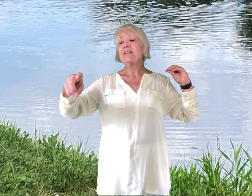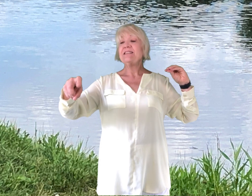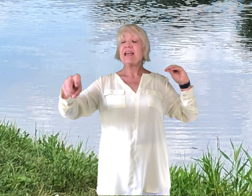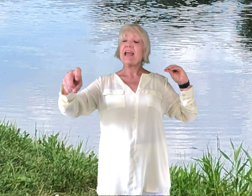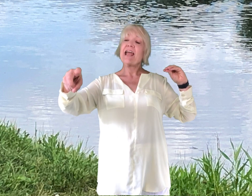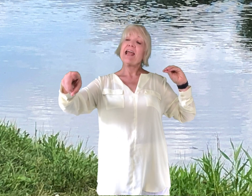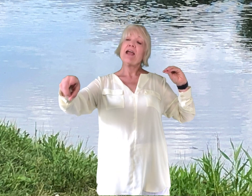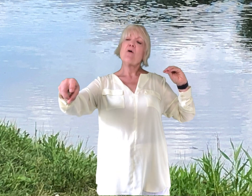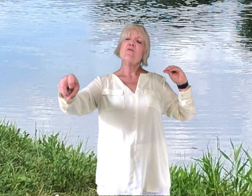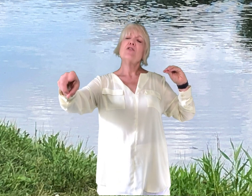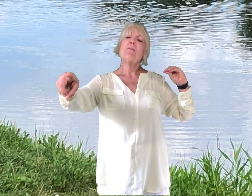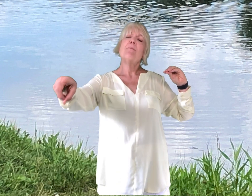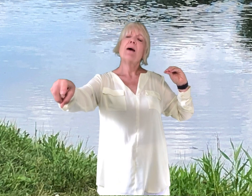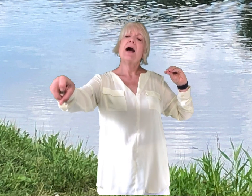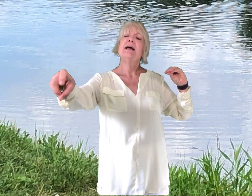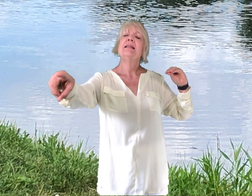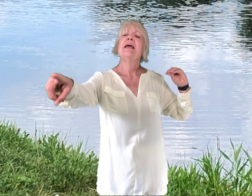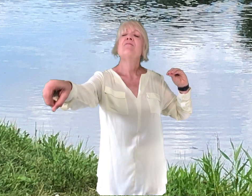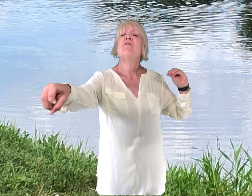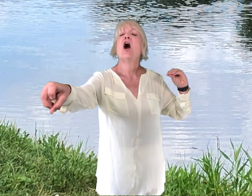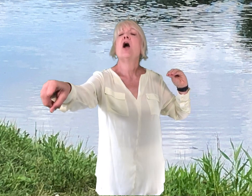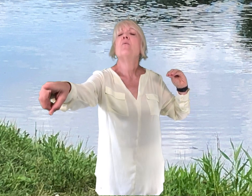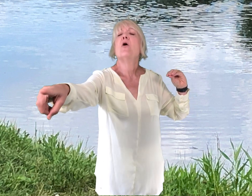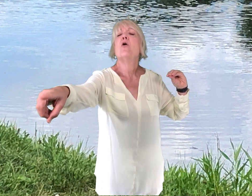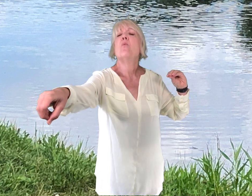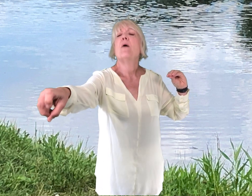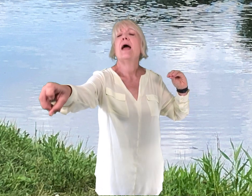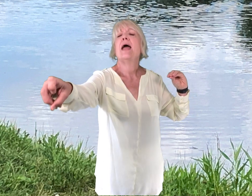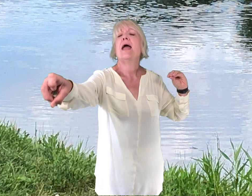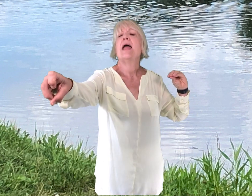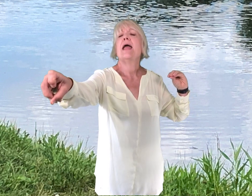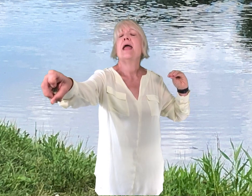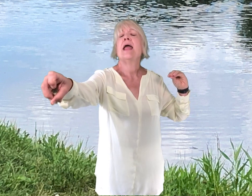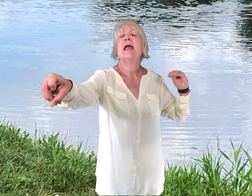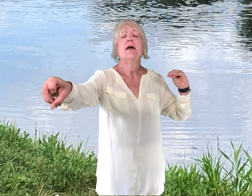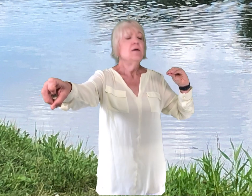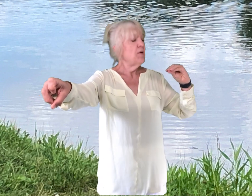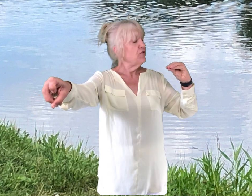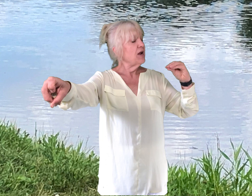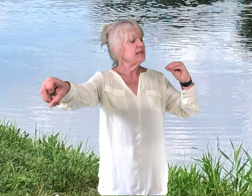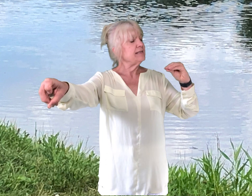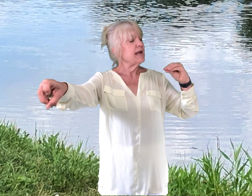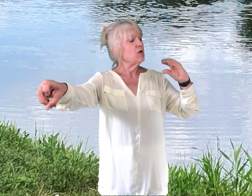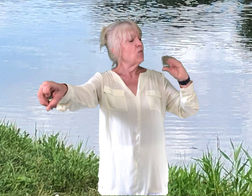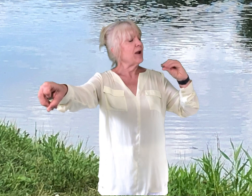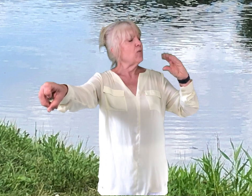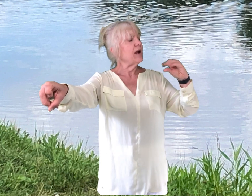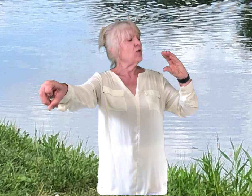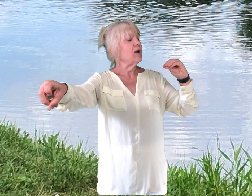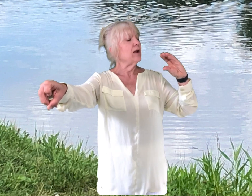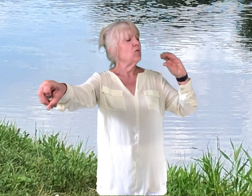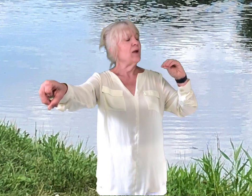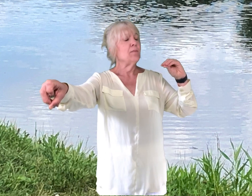one day over the pond and far away. Mother duck said, but